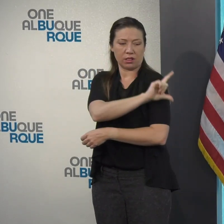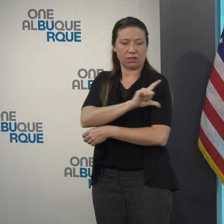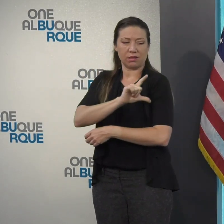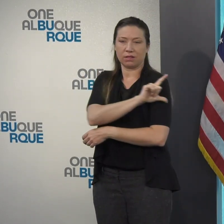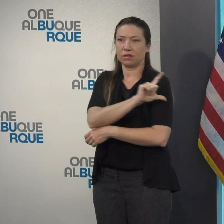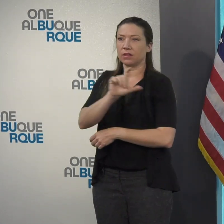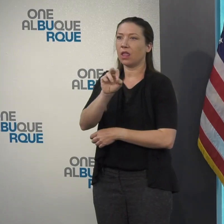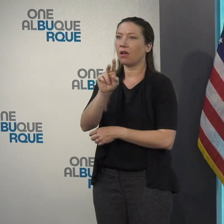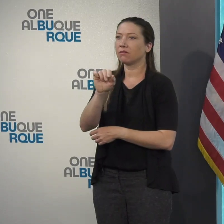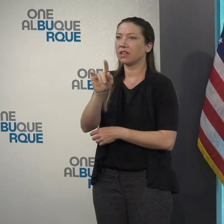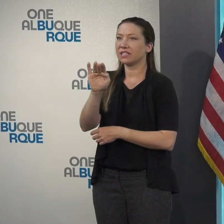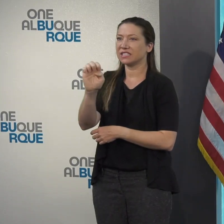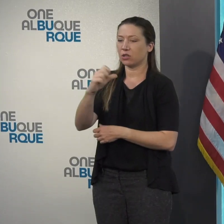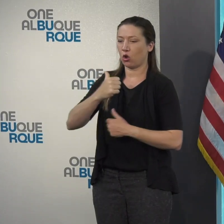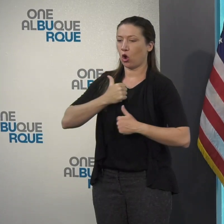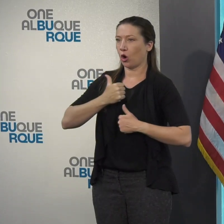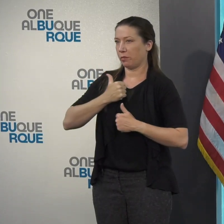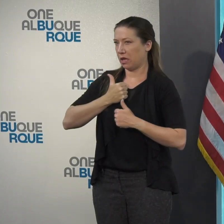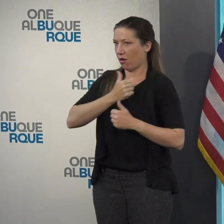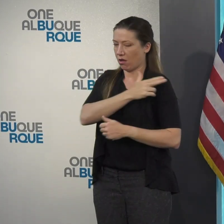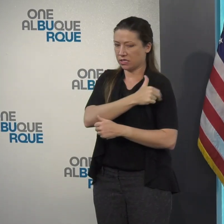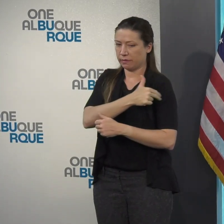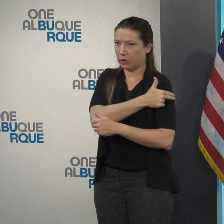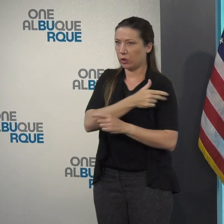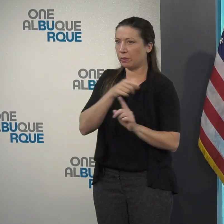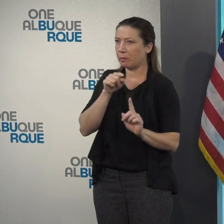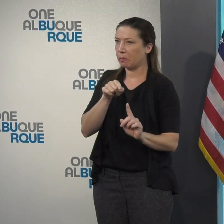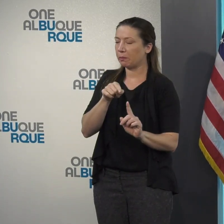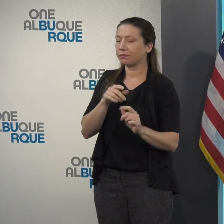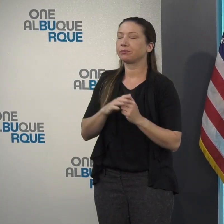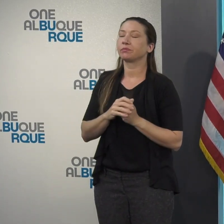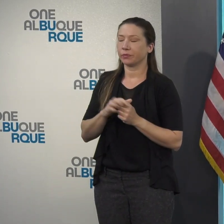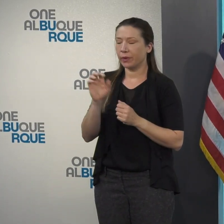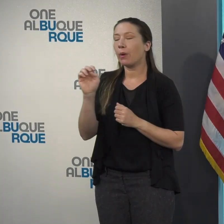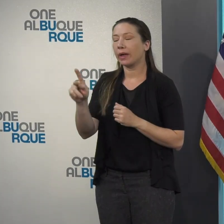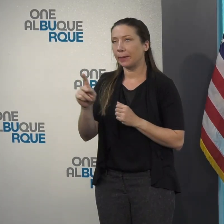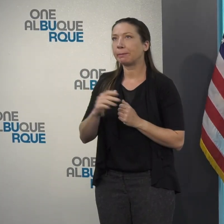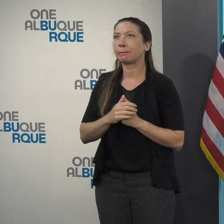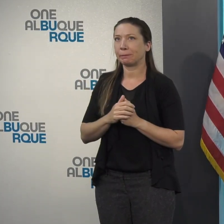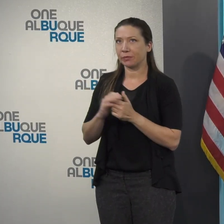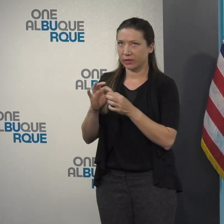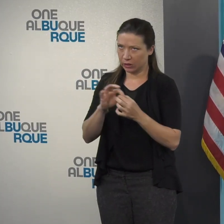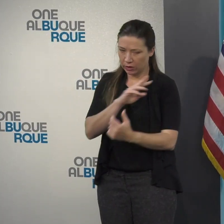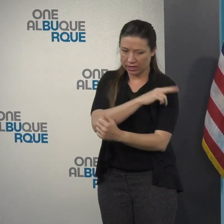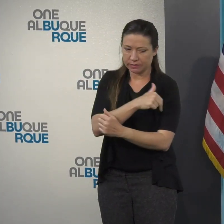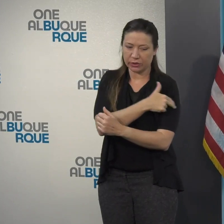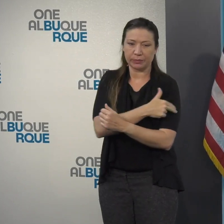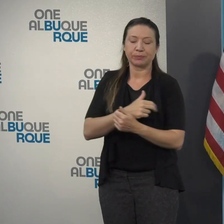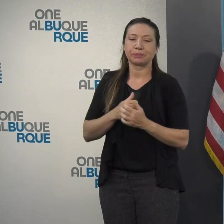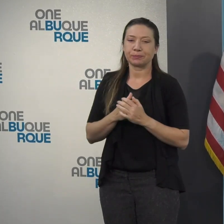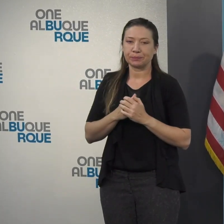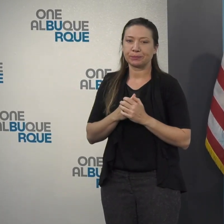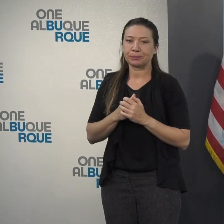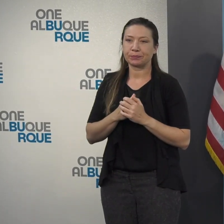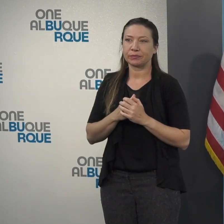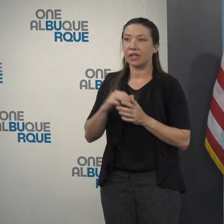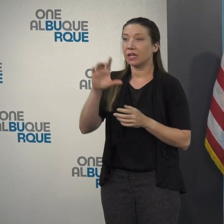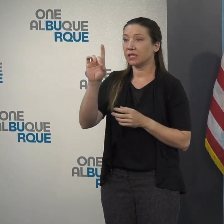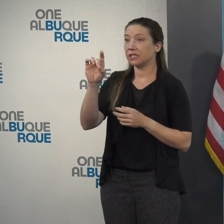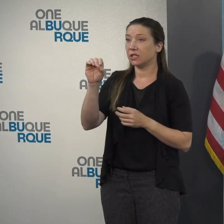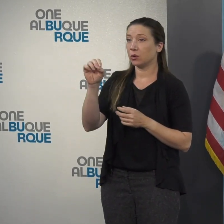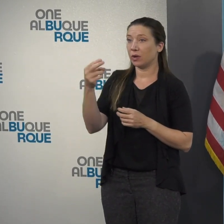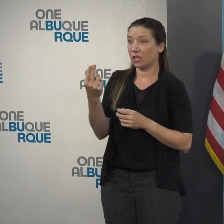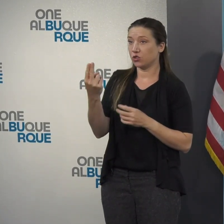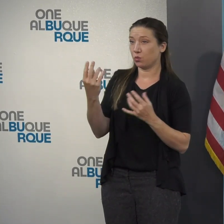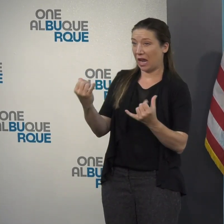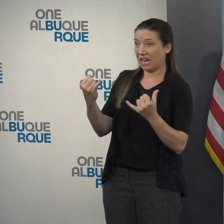Hospitals. Questions about an update on the status of the Loveless and Army hospitals. The DOH is